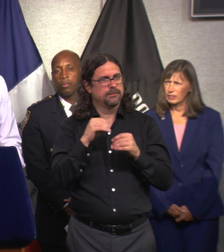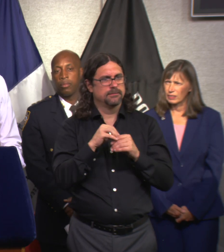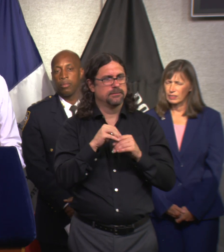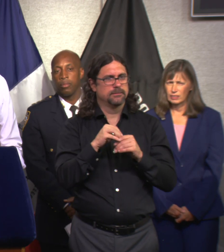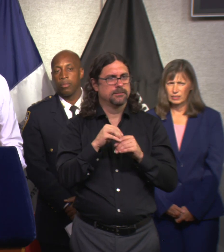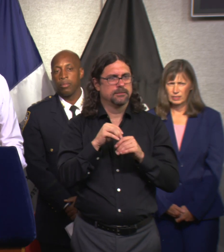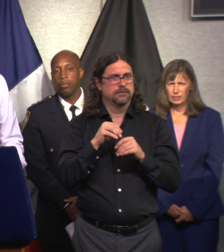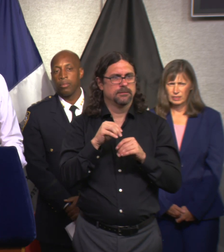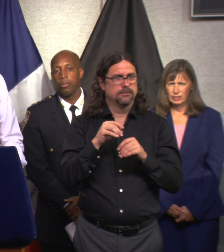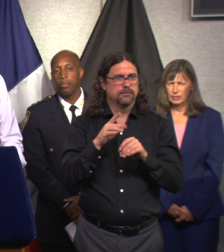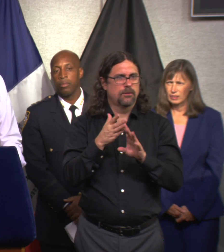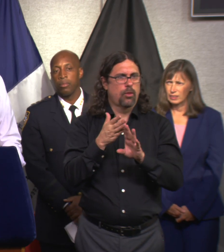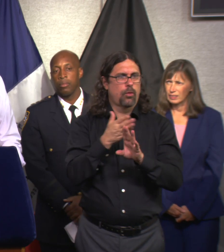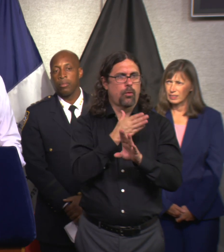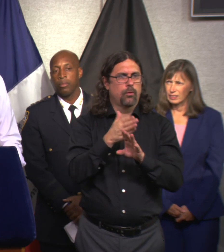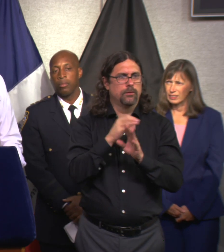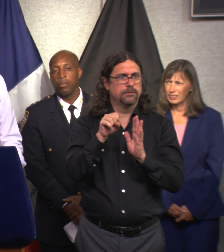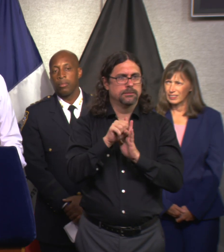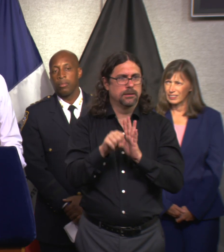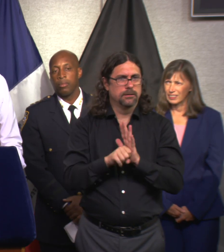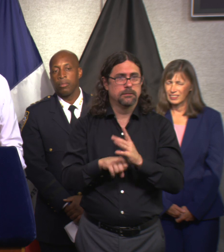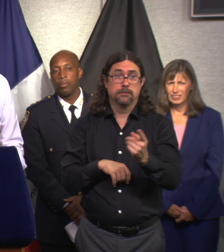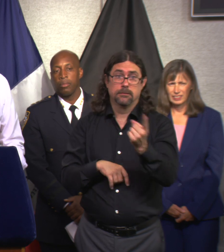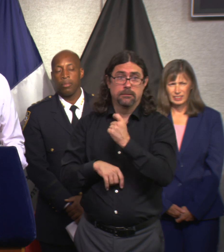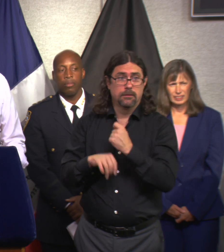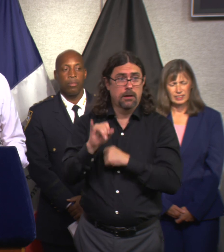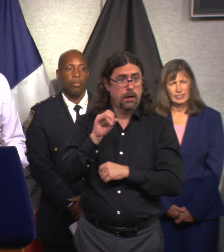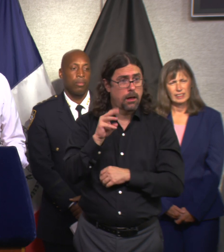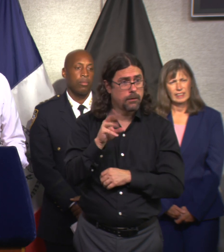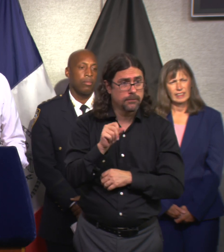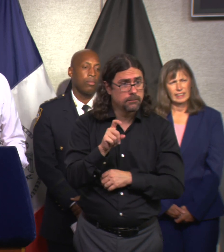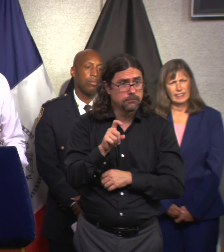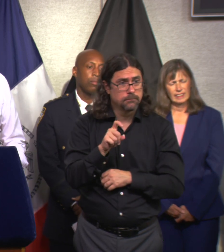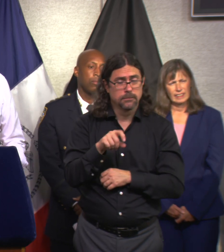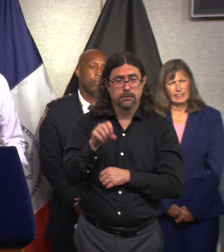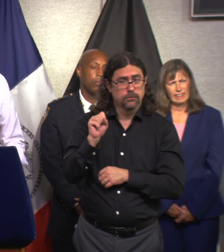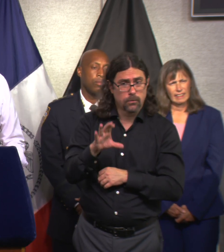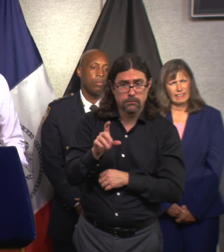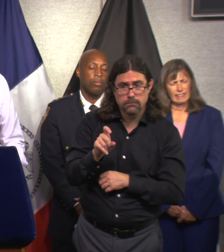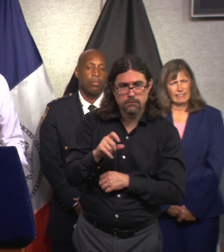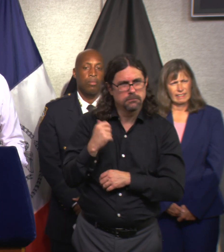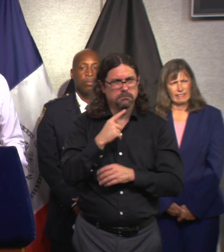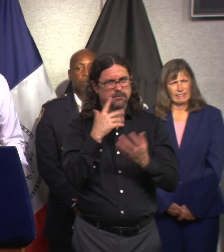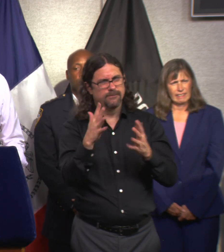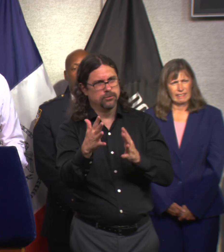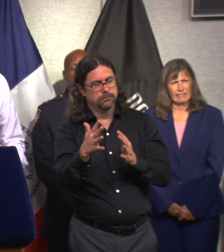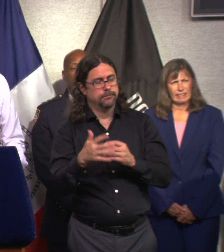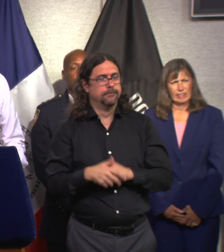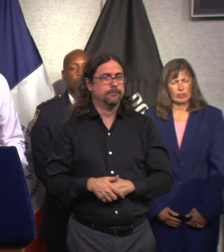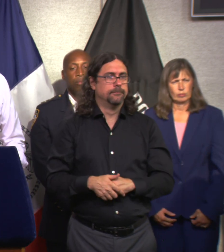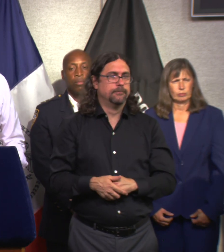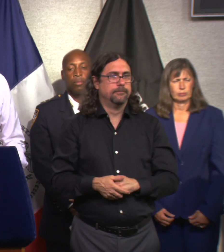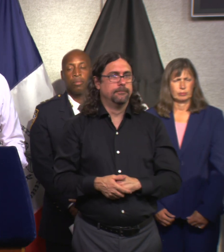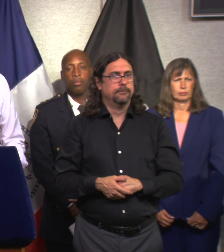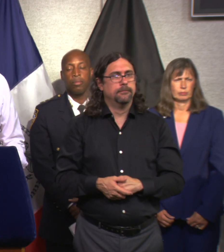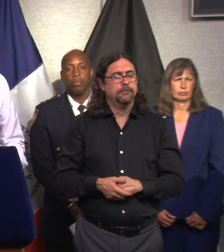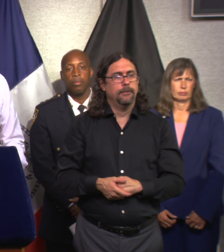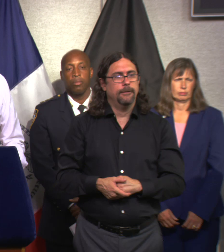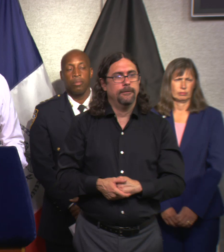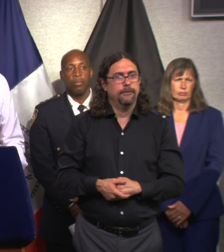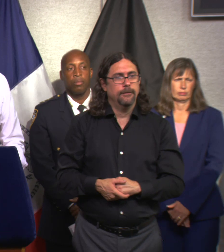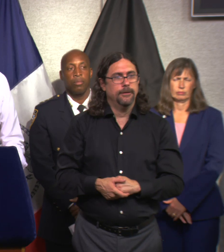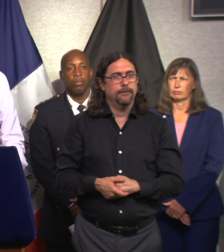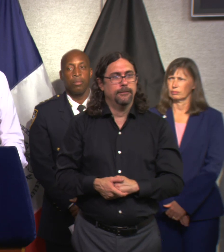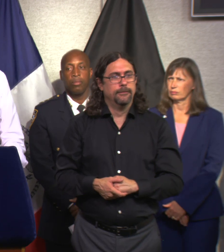one of the locations. Again, that's all I got for you. Go ahead. This is just one other follow-up on the triathlon. I mean, can the city